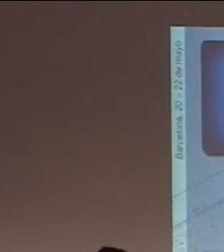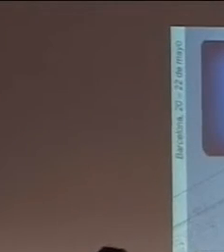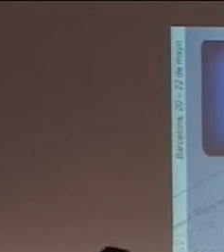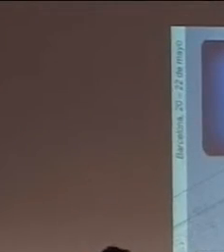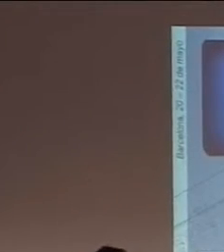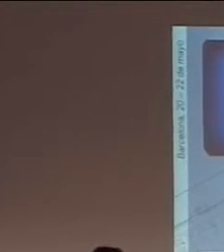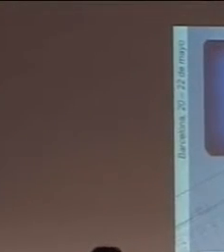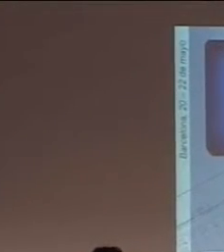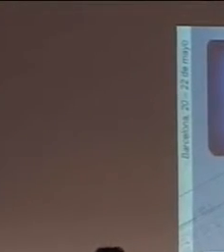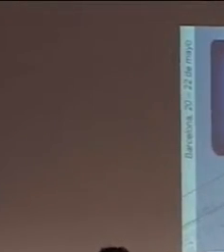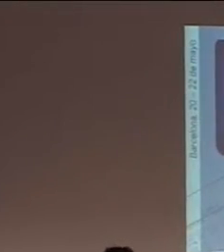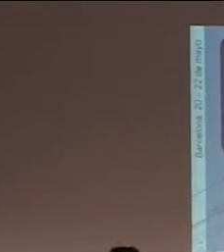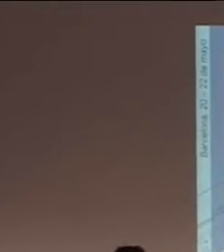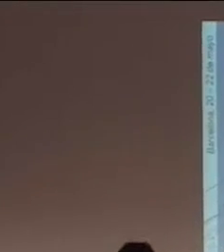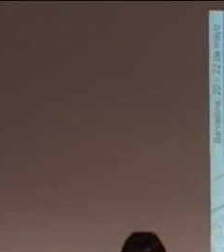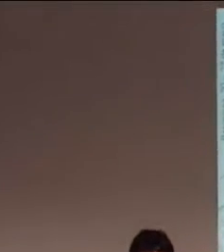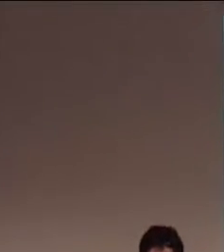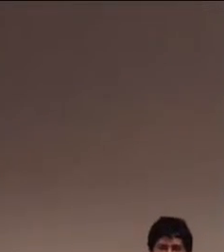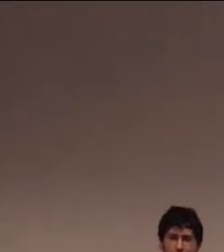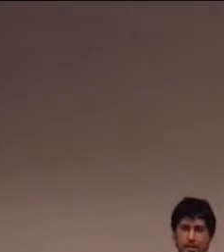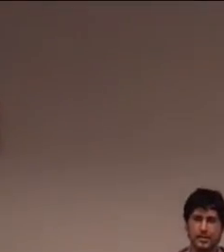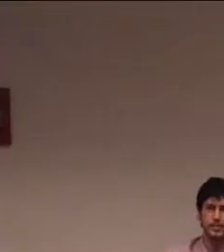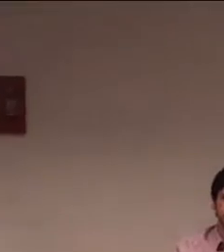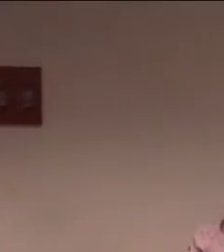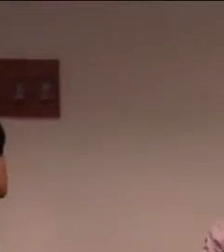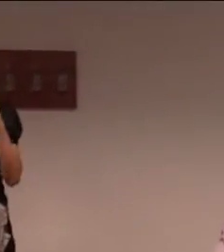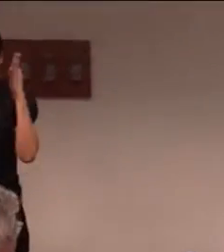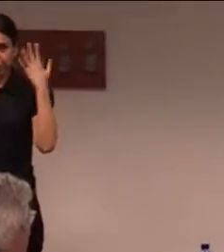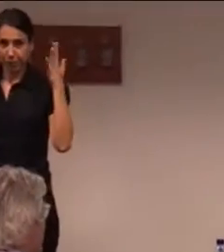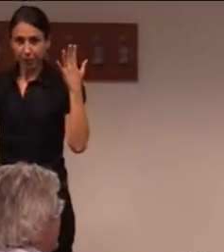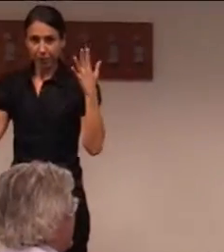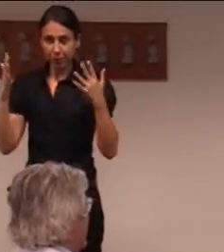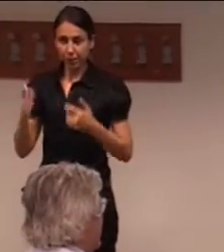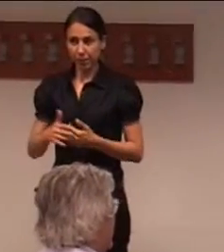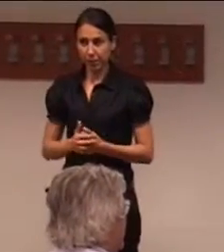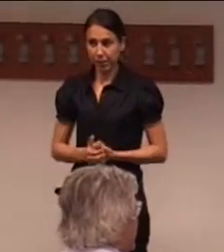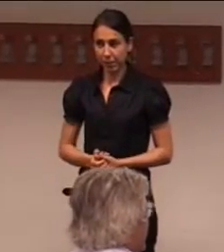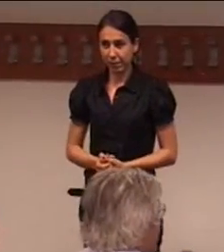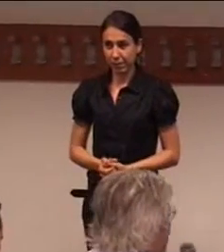for your patience until the end of this final conference of the day.